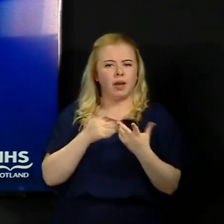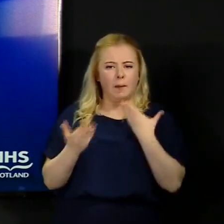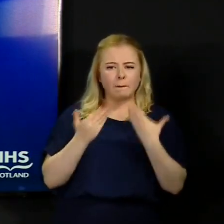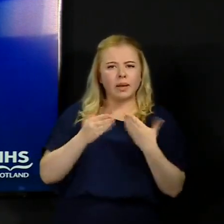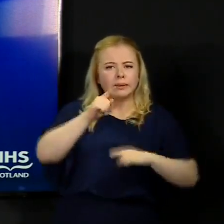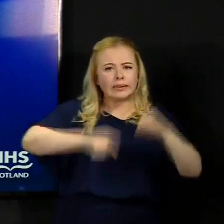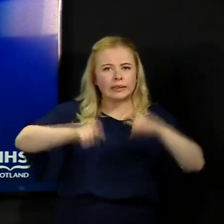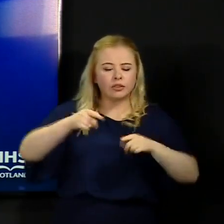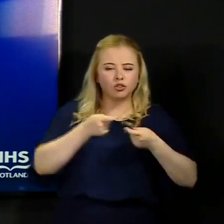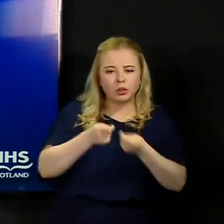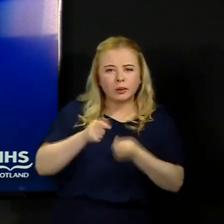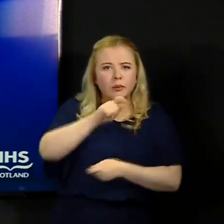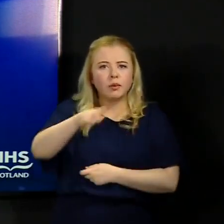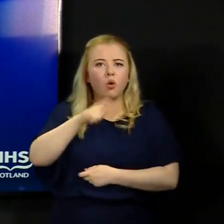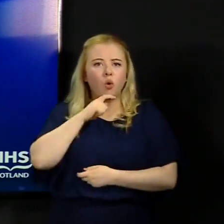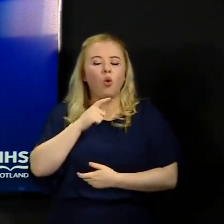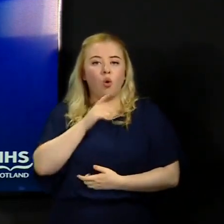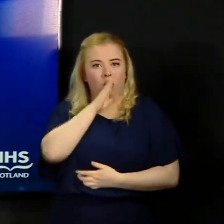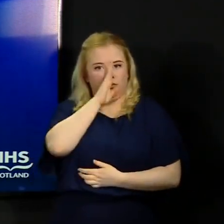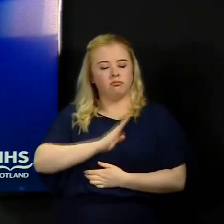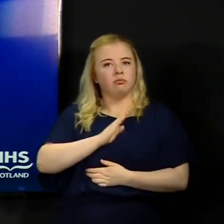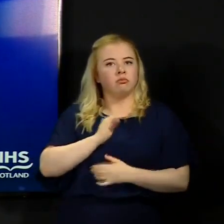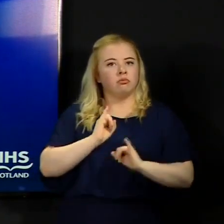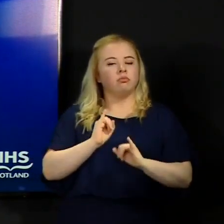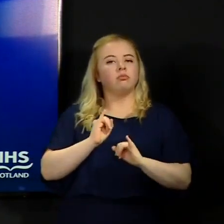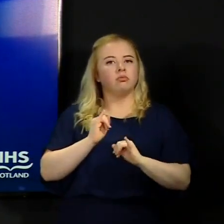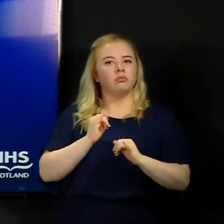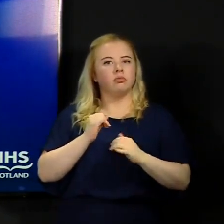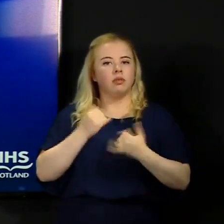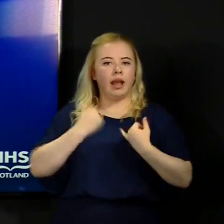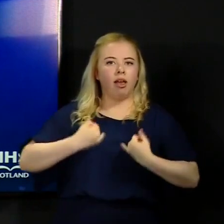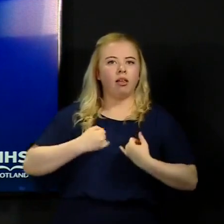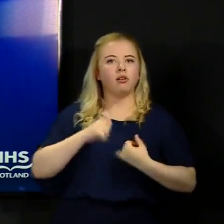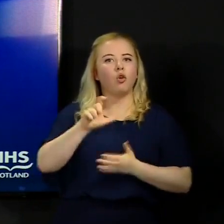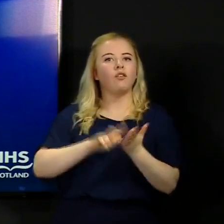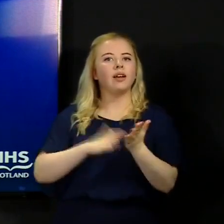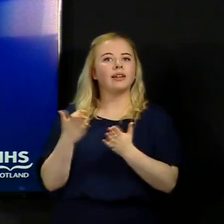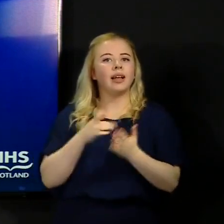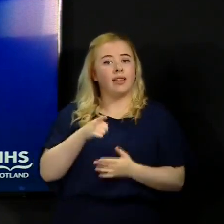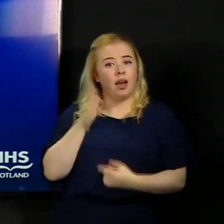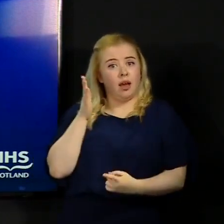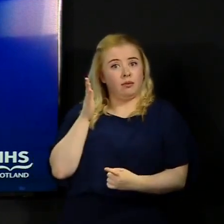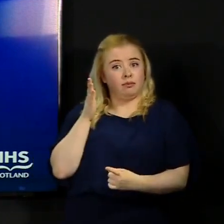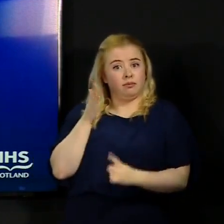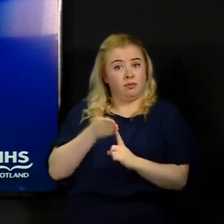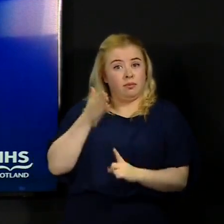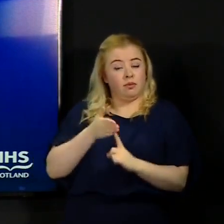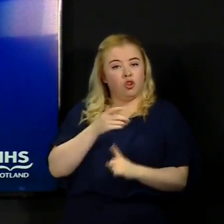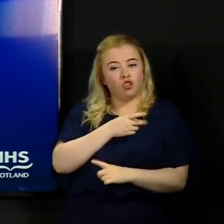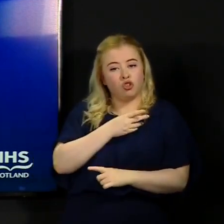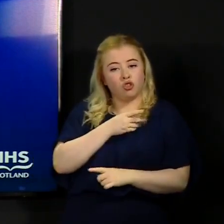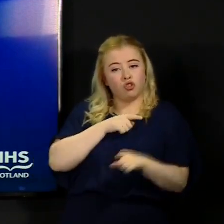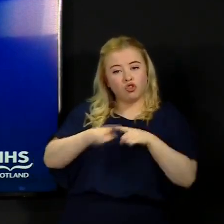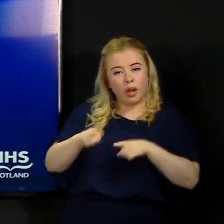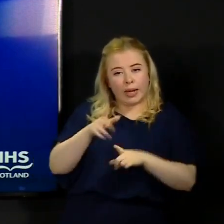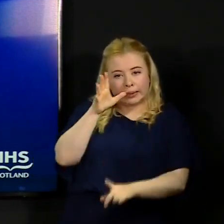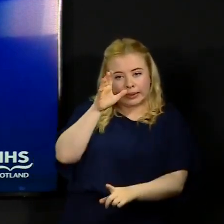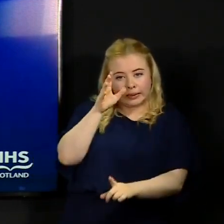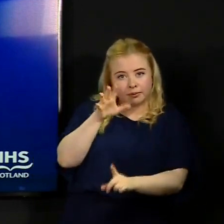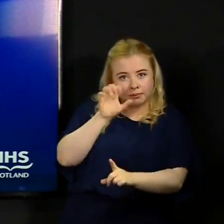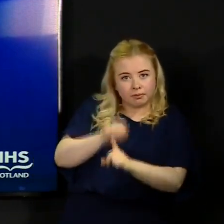with severe symptoms of COVID. It is vital that we find treatment to help patients, but it is equally vital that we quickly find out what